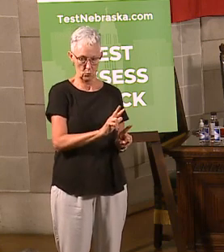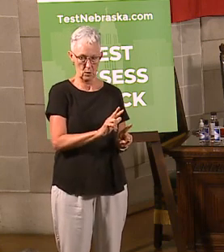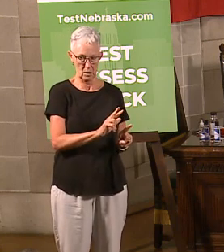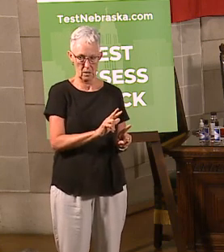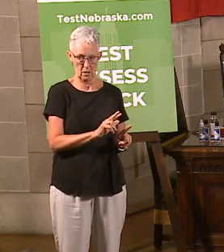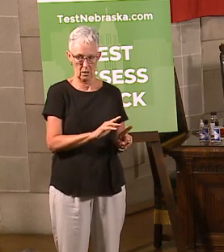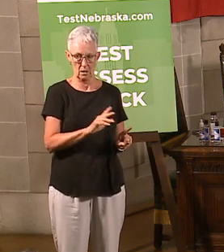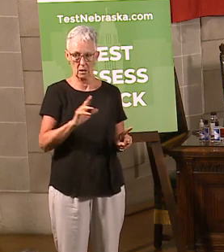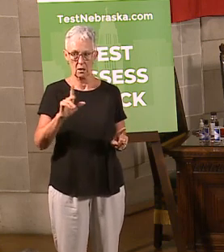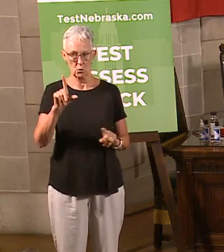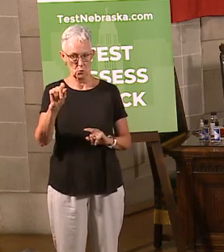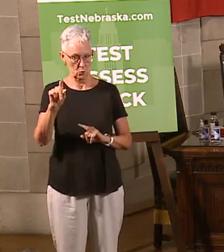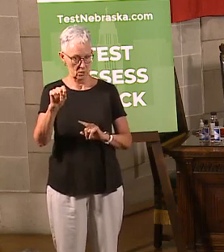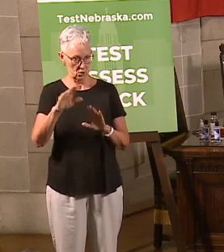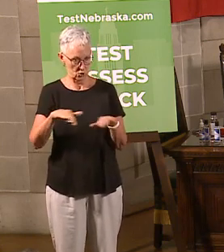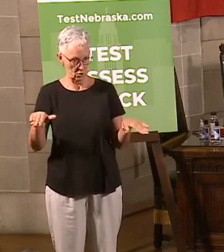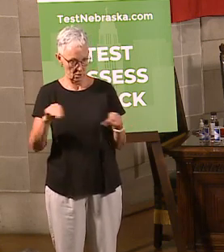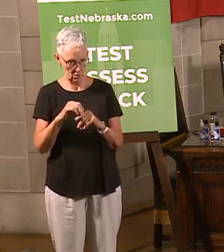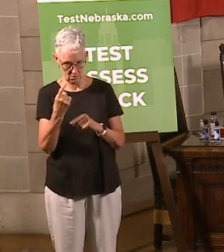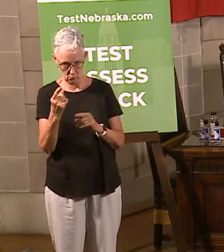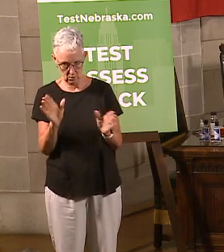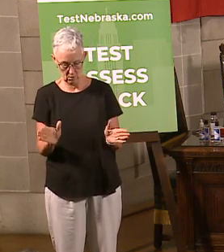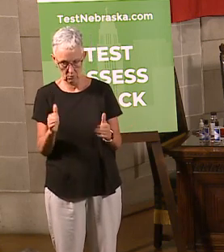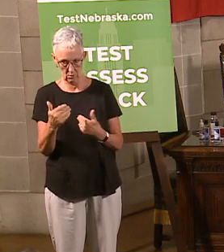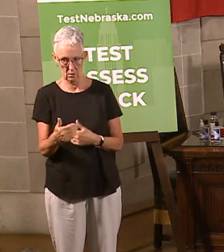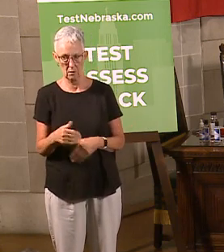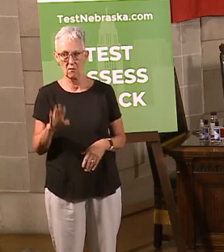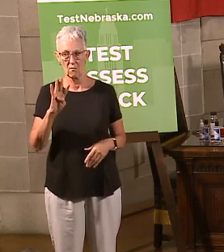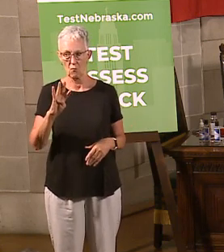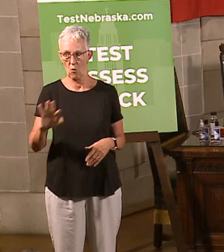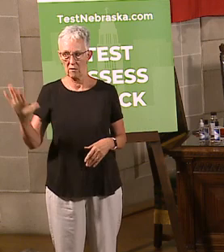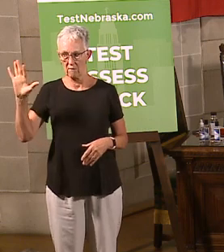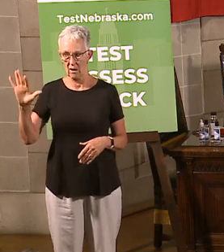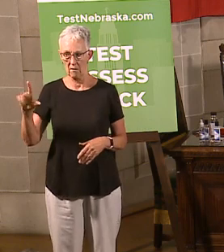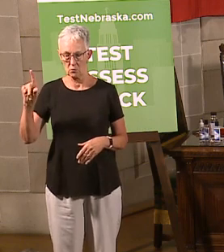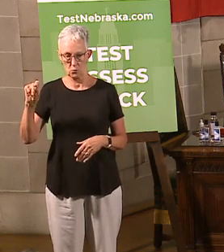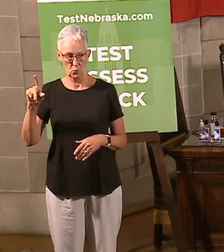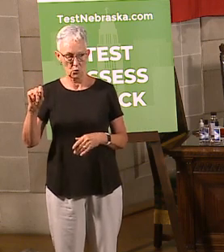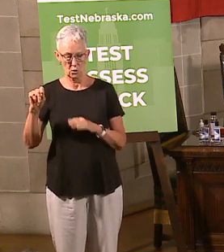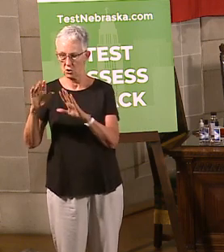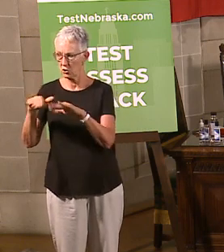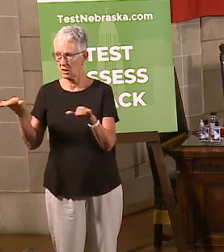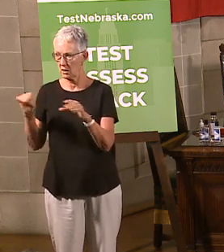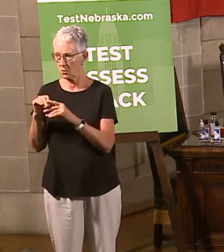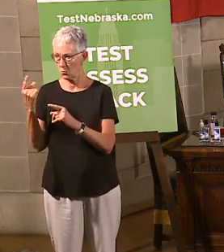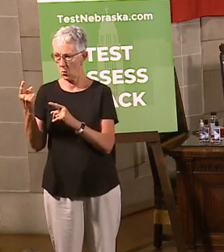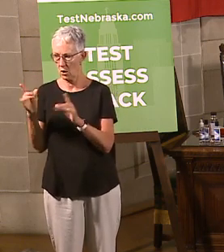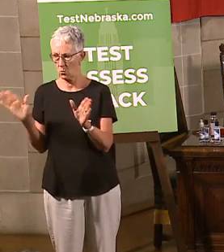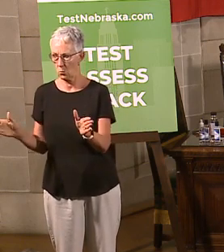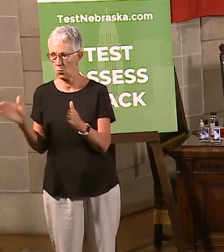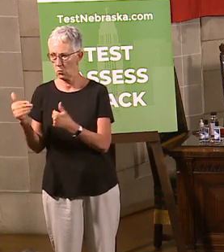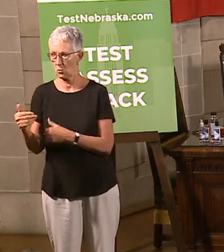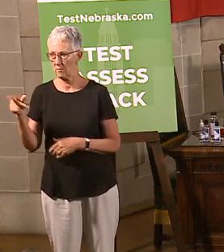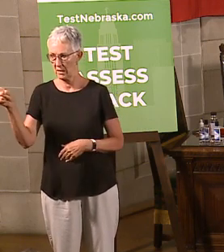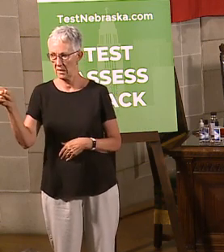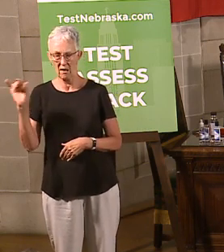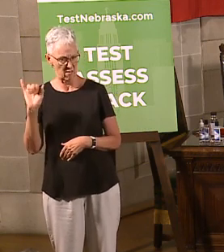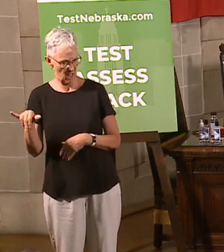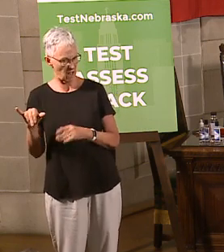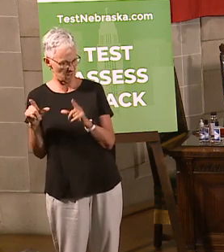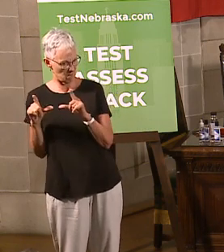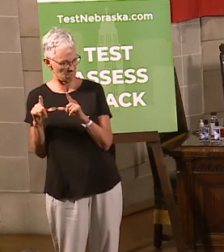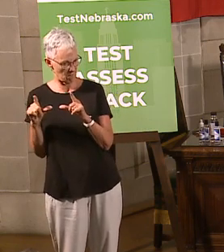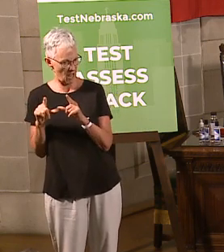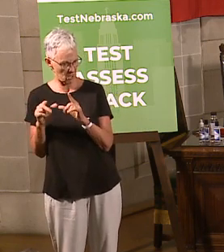children per room. 4 to 5-year-olds will be 24 children per room. And Felicia, I believe that's just the licensing guidelines that is already established in HHS. Is that